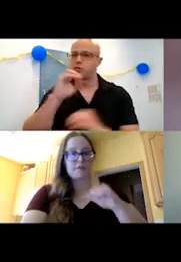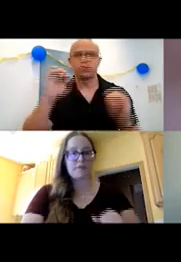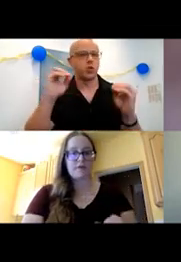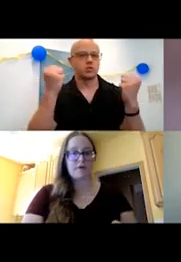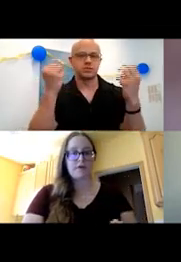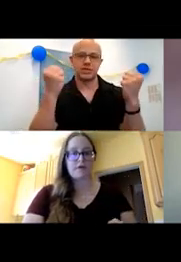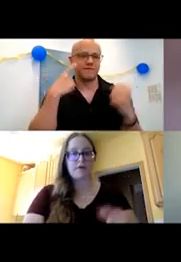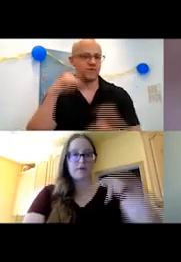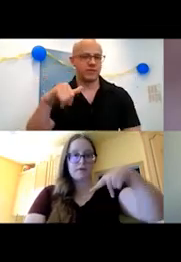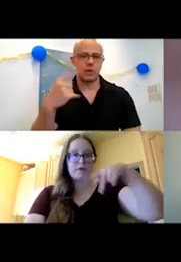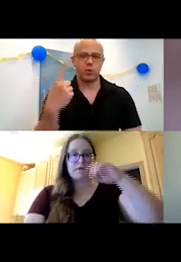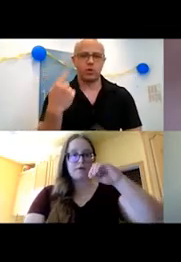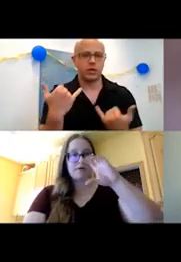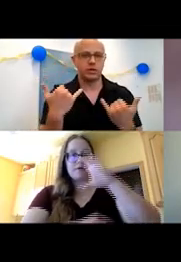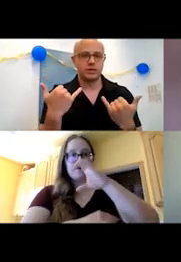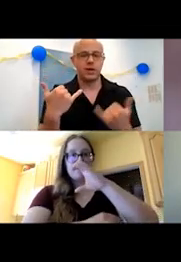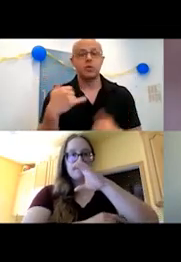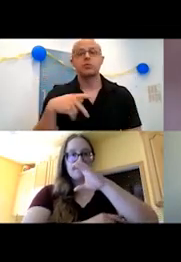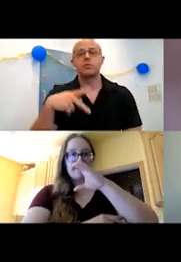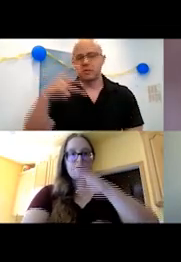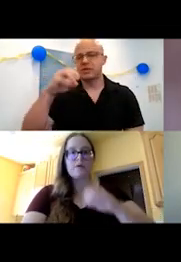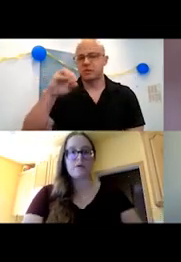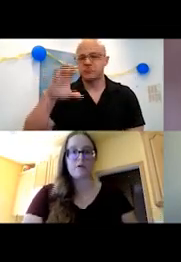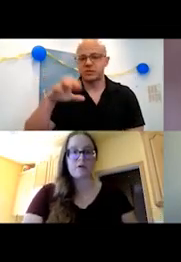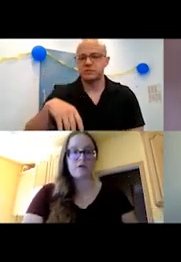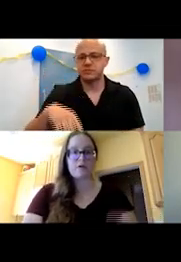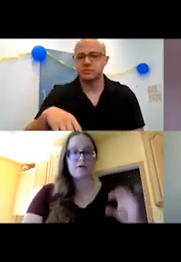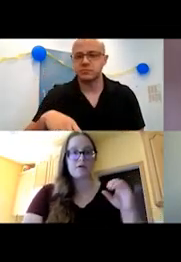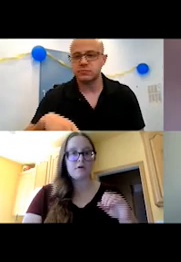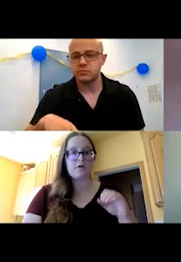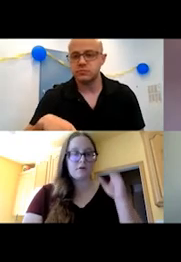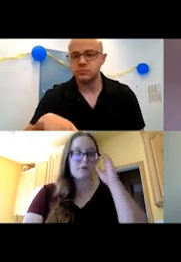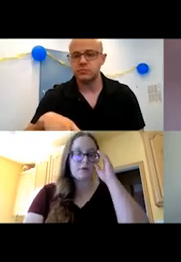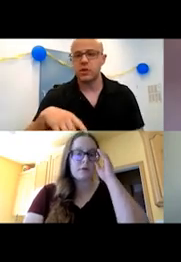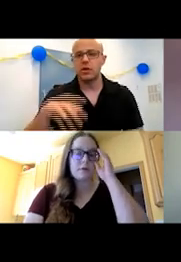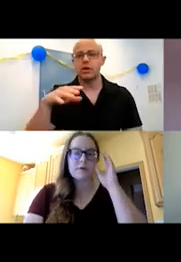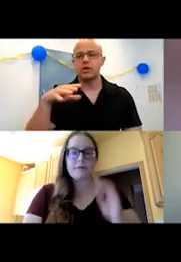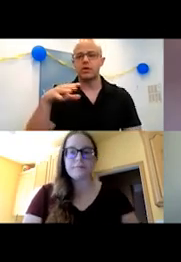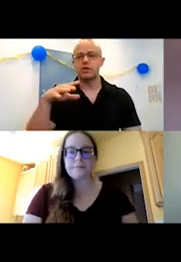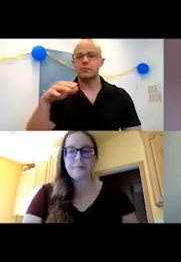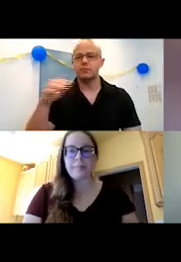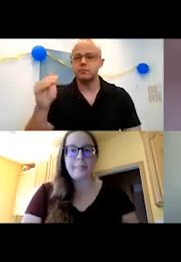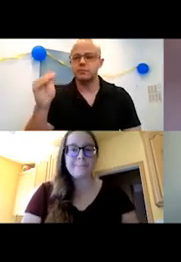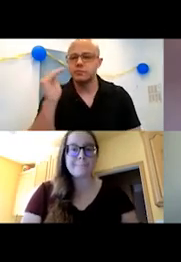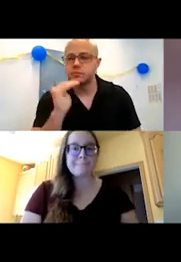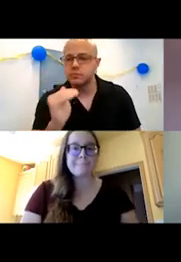because of color, but you have to finger spell it. There's not really a definite sign yet, so.